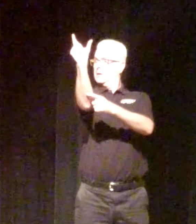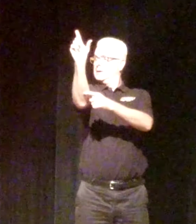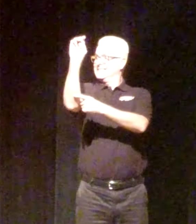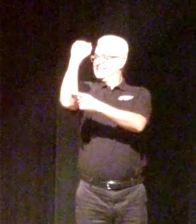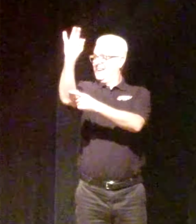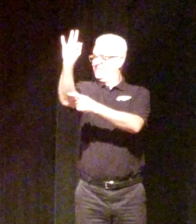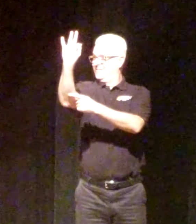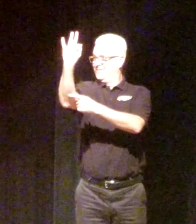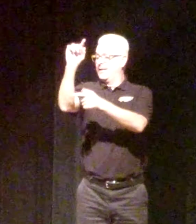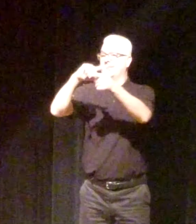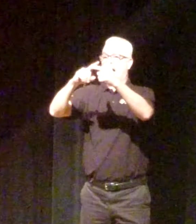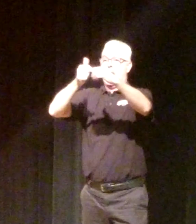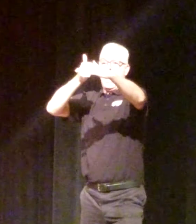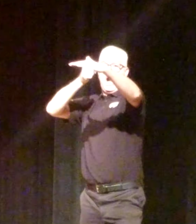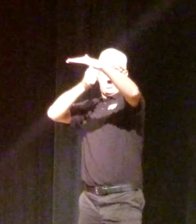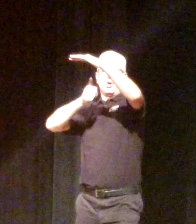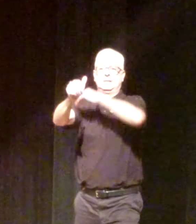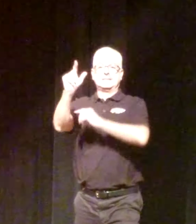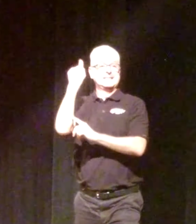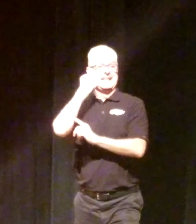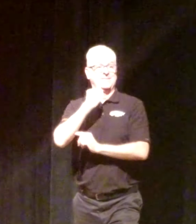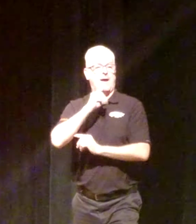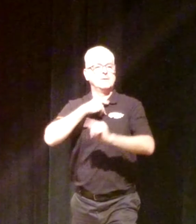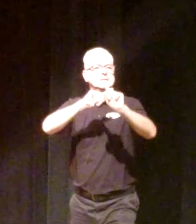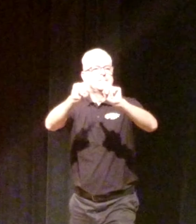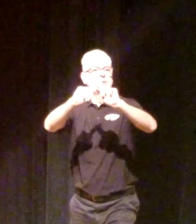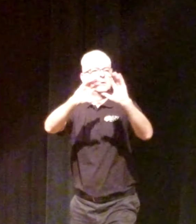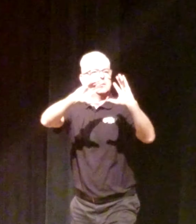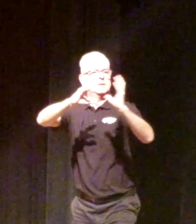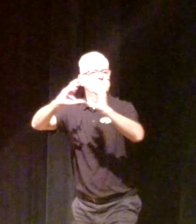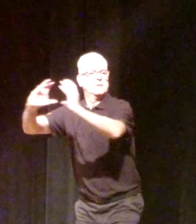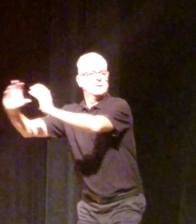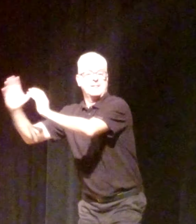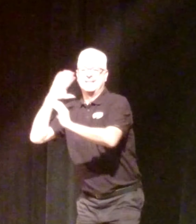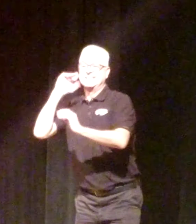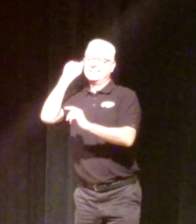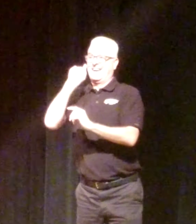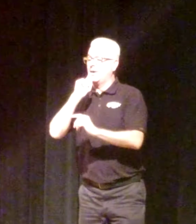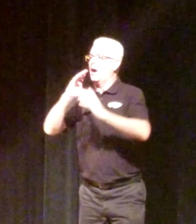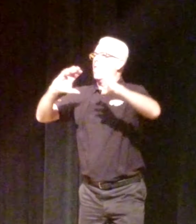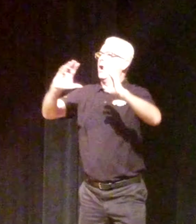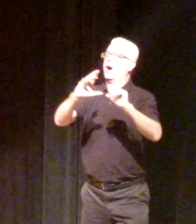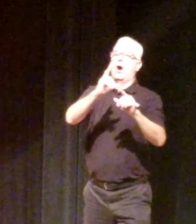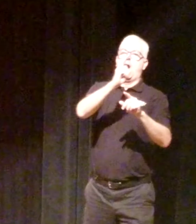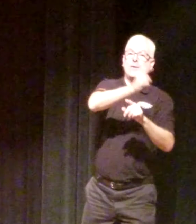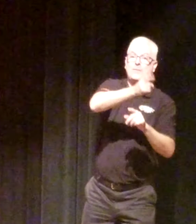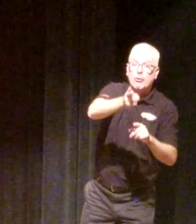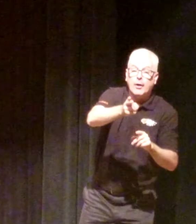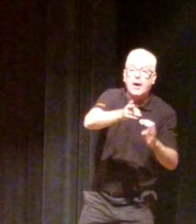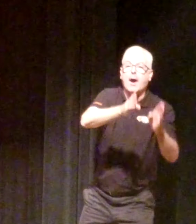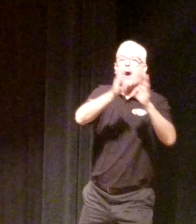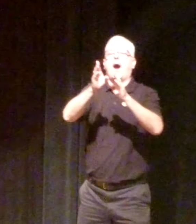Because one word deaf, under that, could be many categories. Maybe a hard of